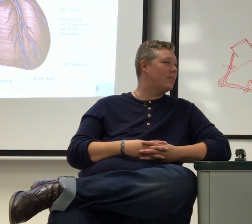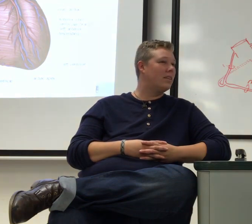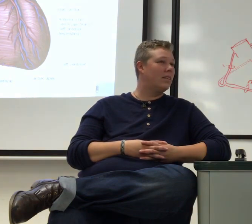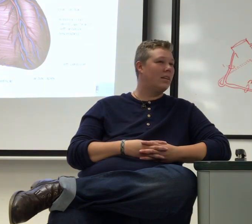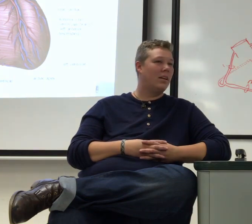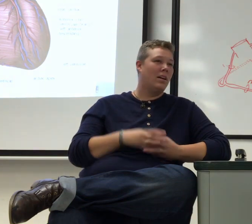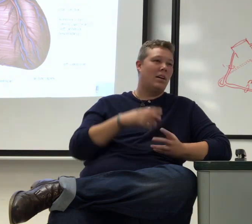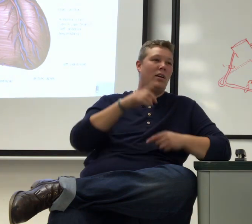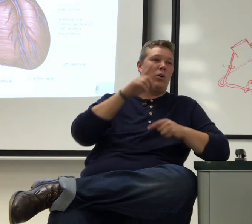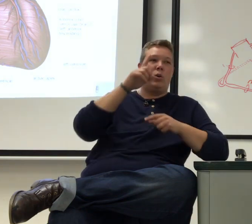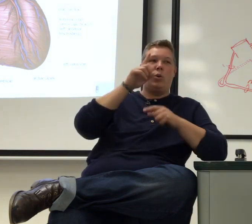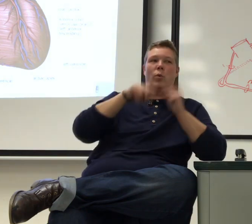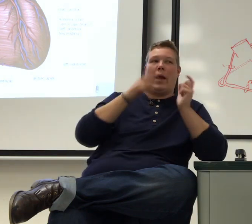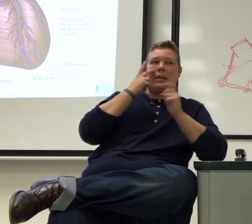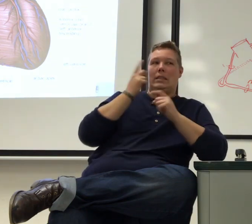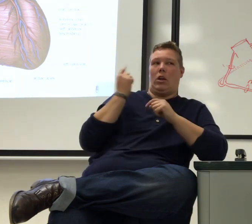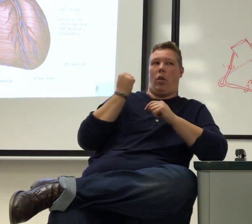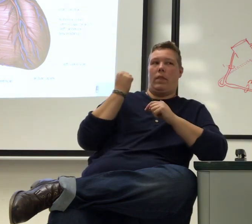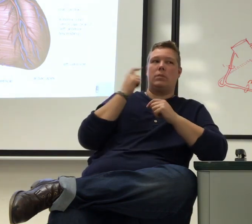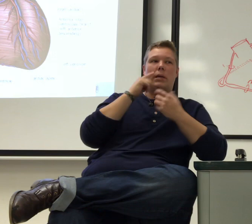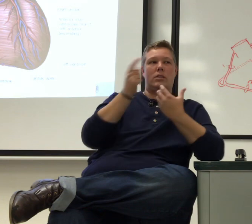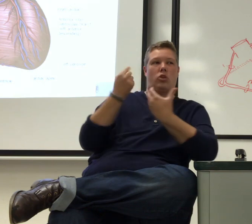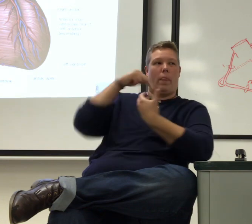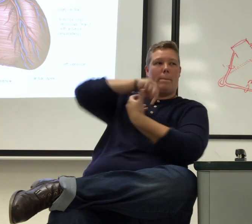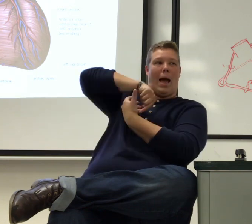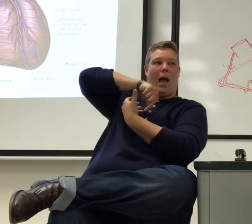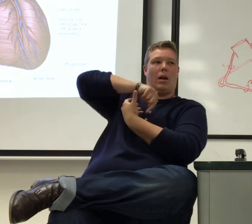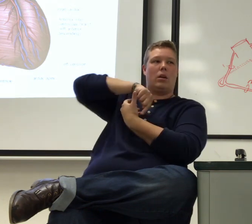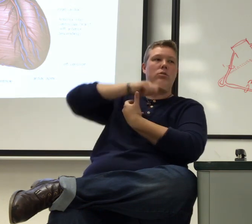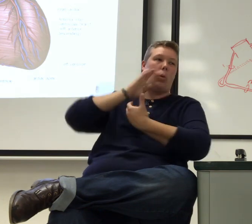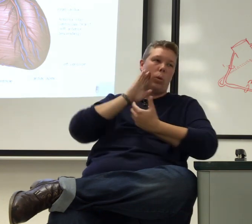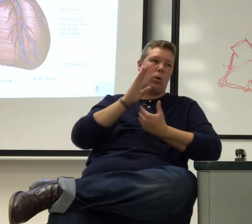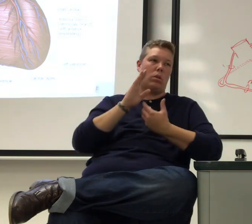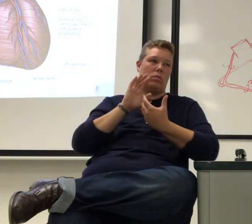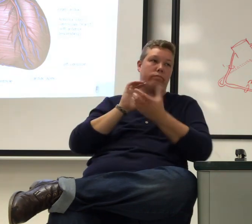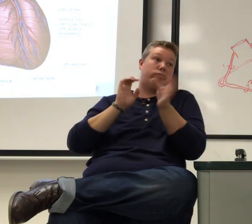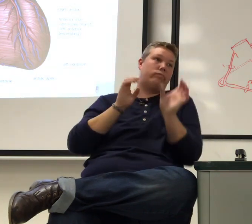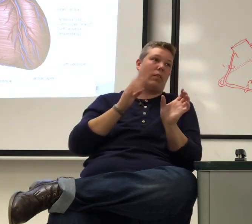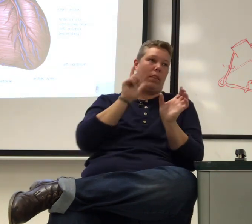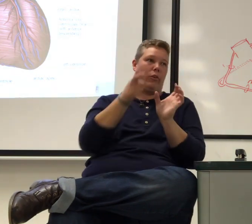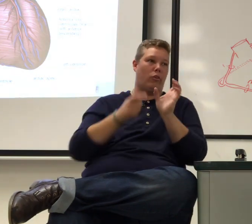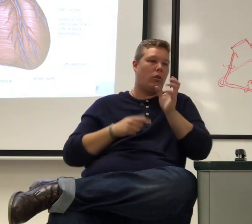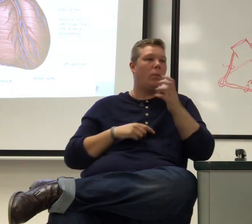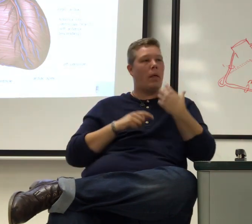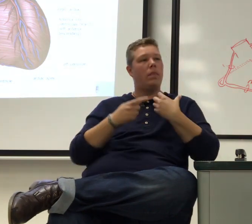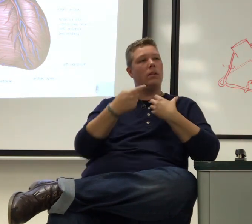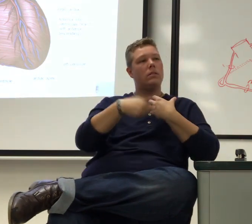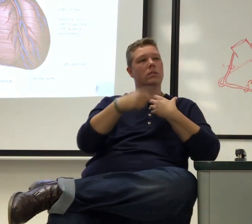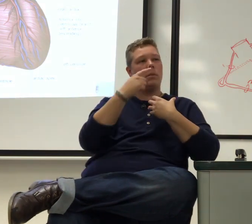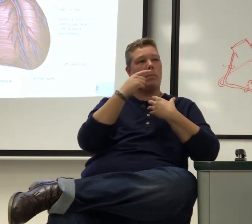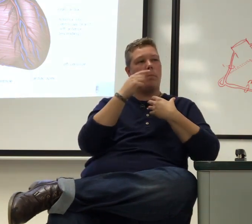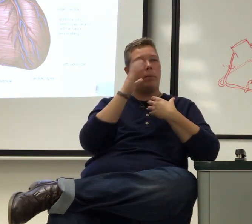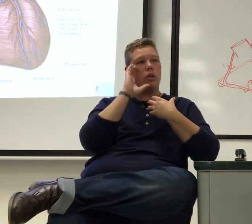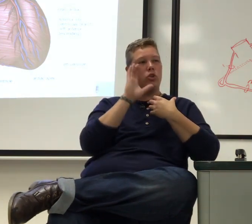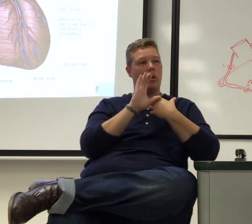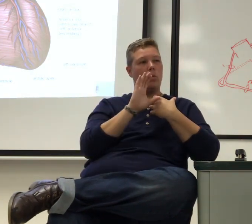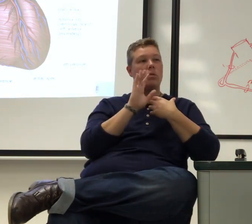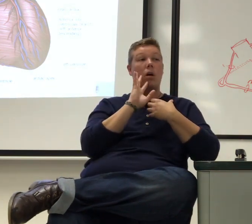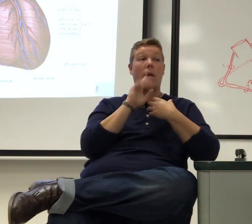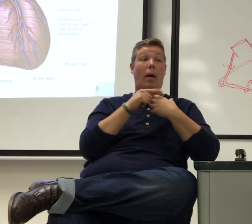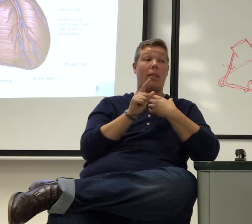Well, anyways, you can't see it on this view. It's on the back. We'll get there. But let's stay with this picture and talk about the